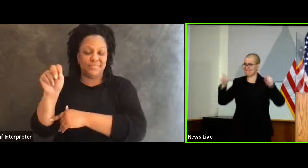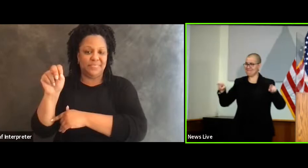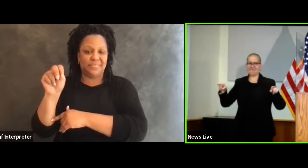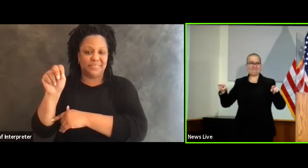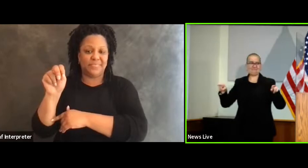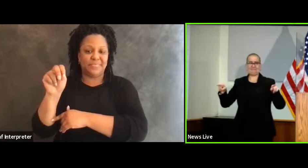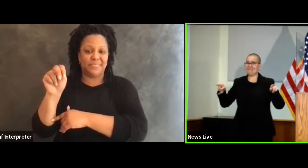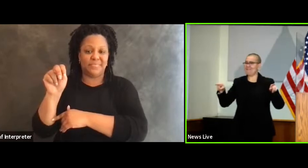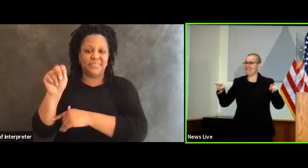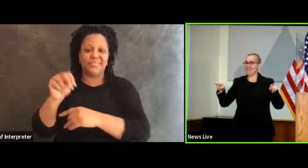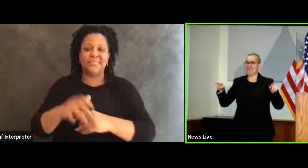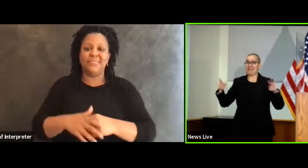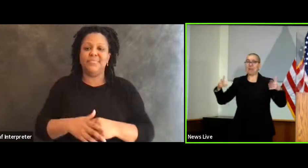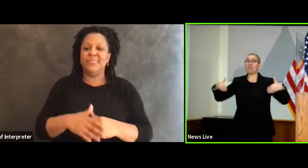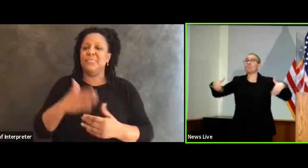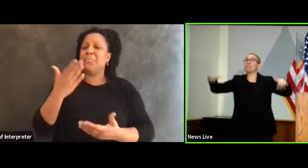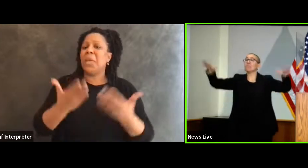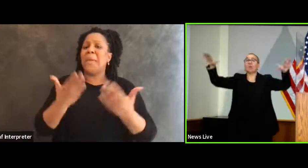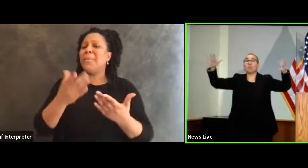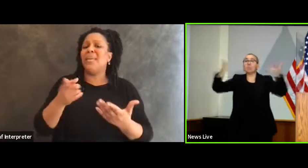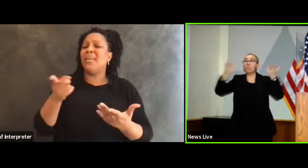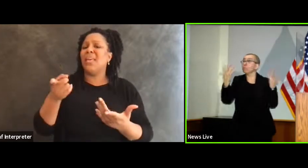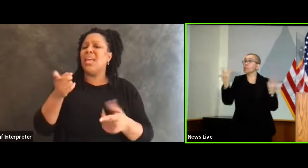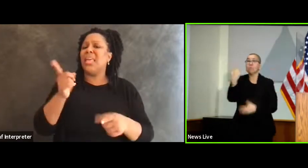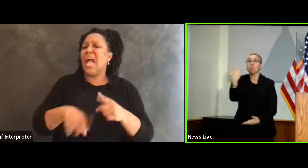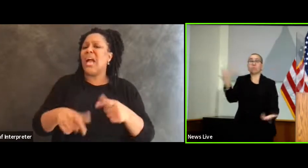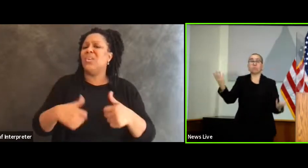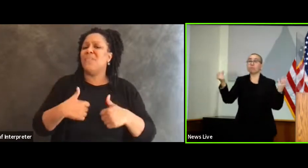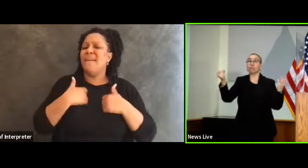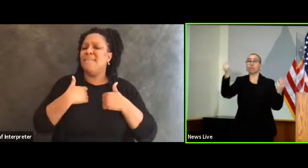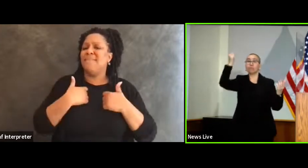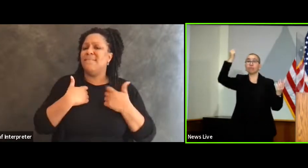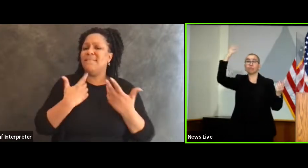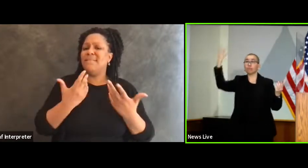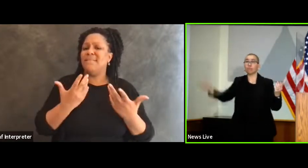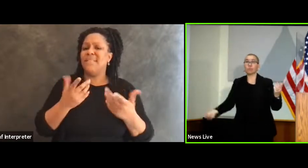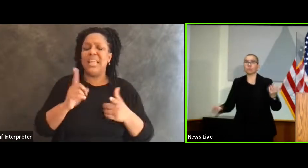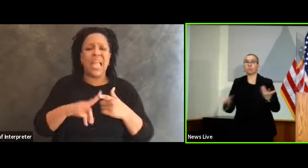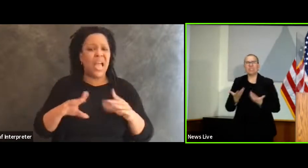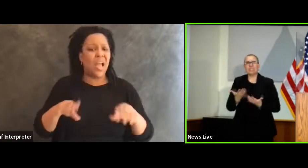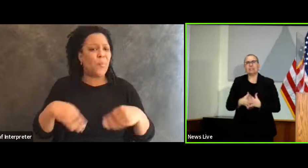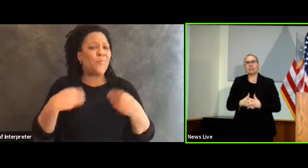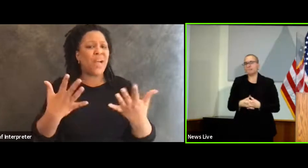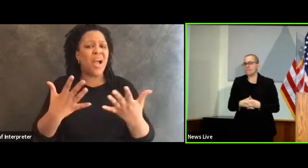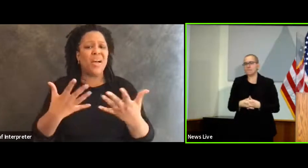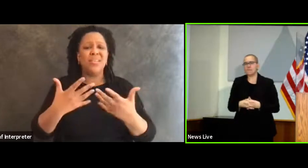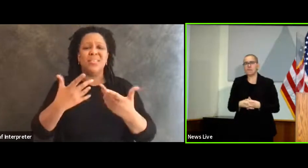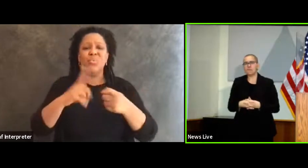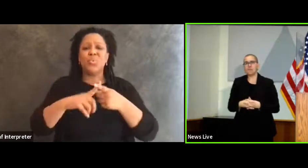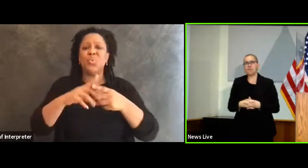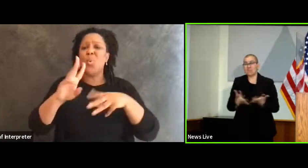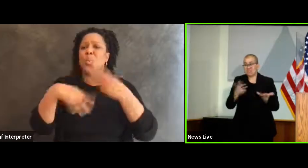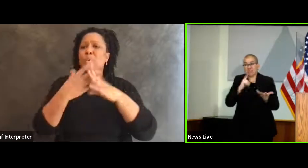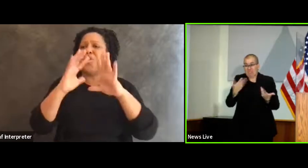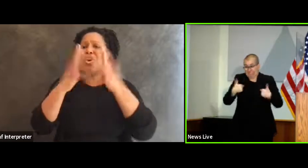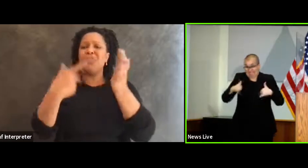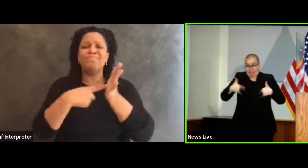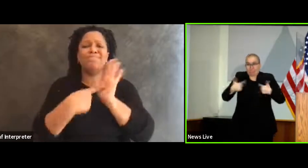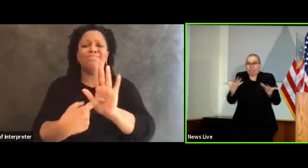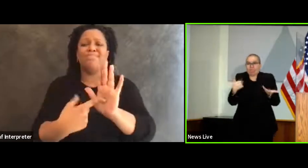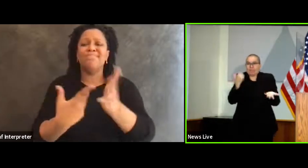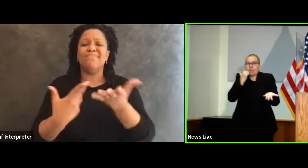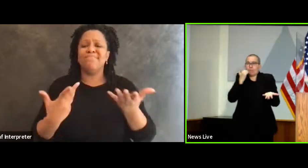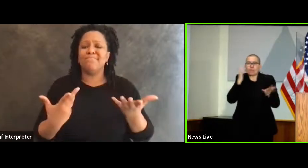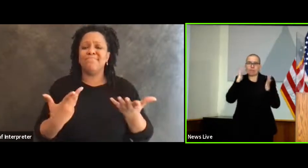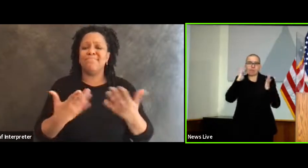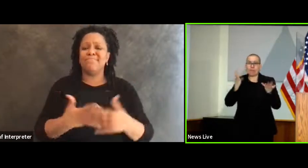full potential. That's the importance of now. And not only just in my family, and I,